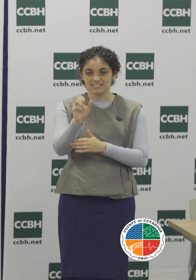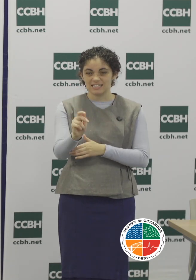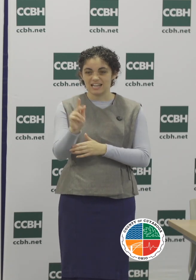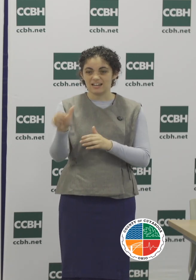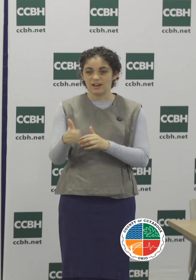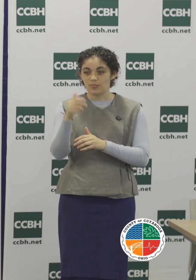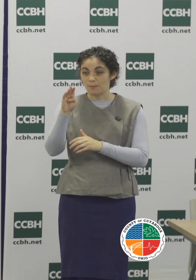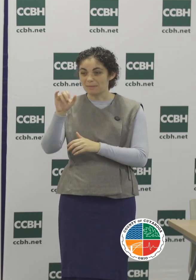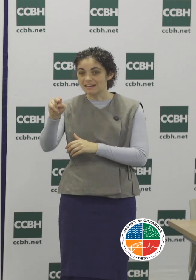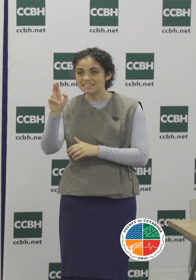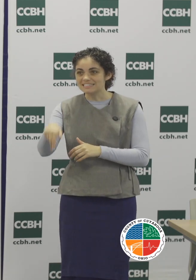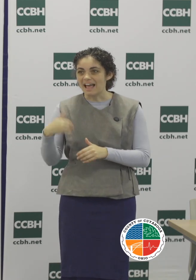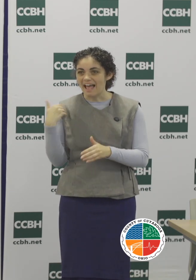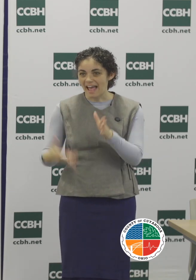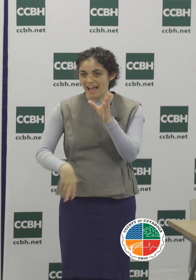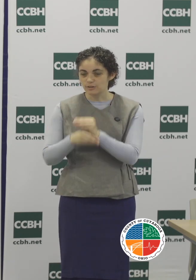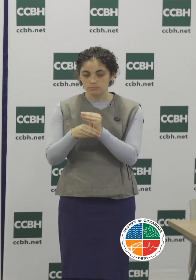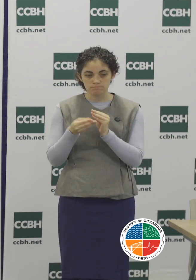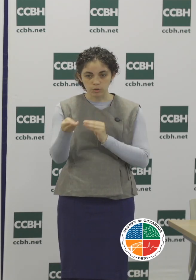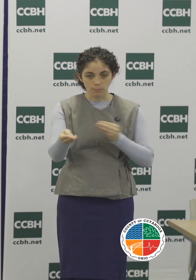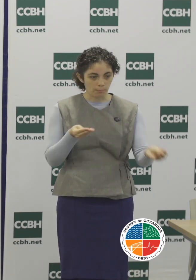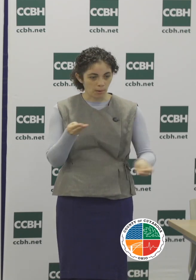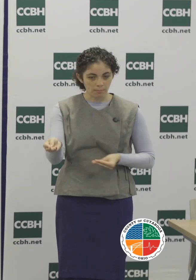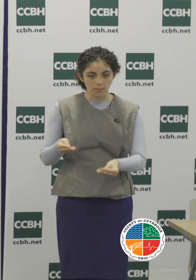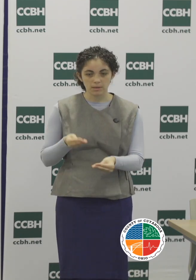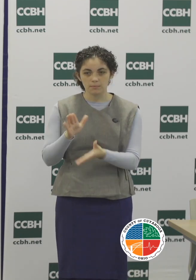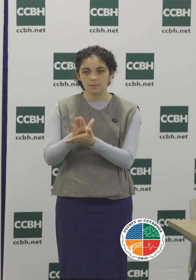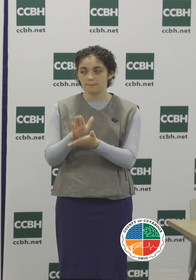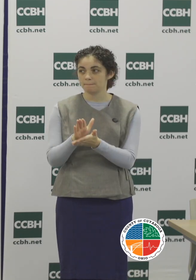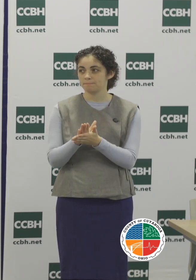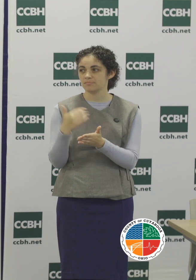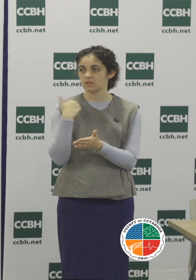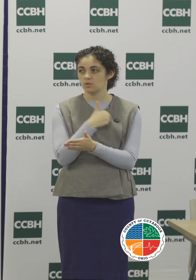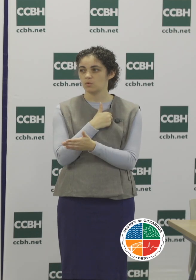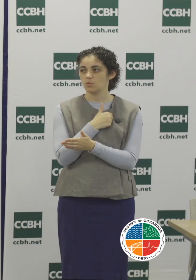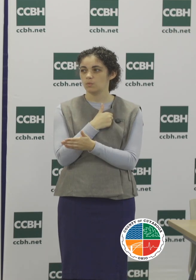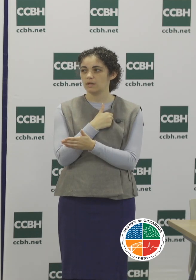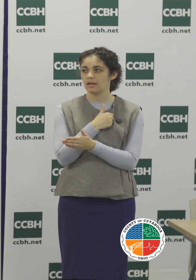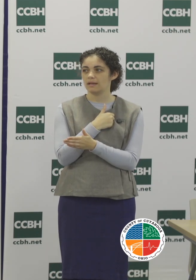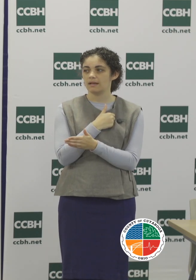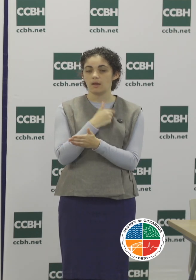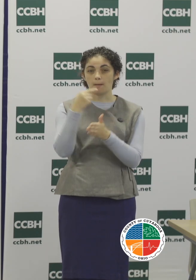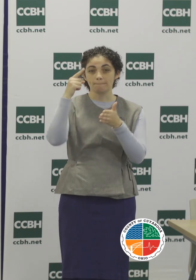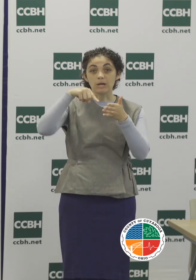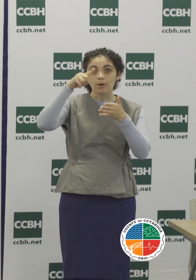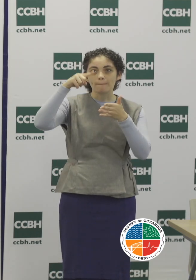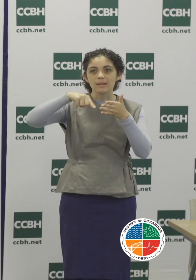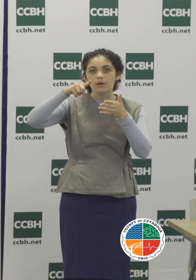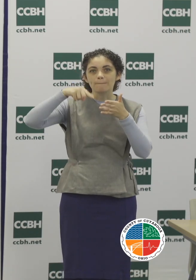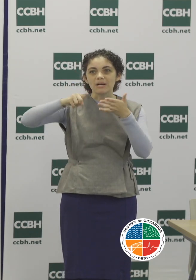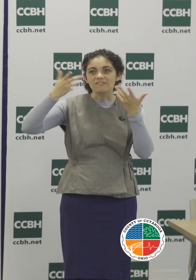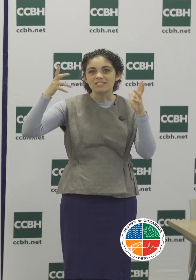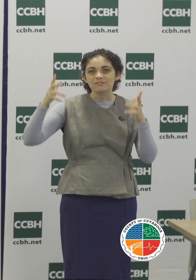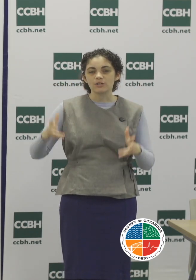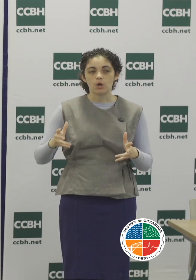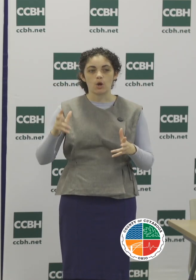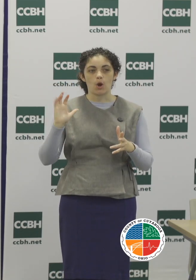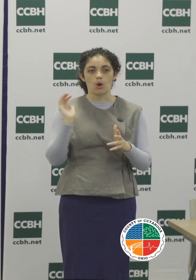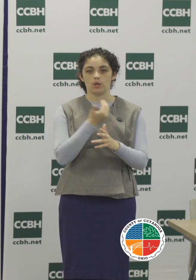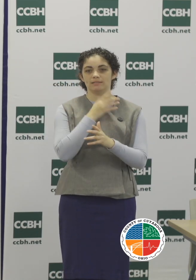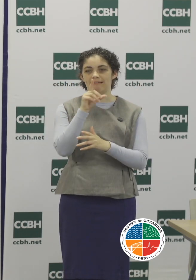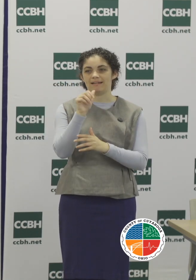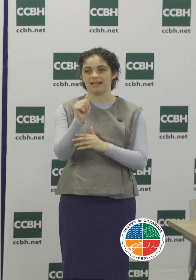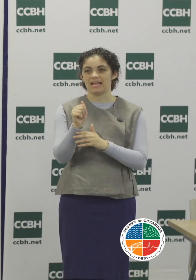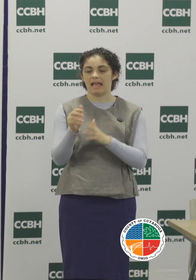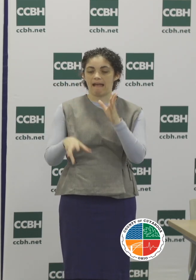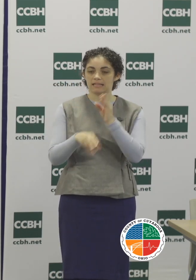reason to make a bin. And we have a way that we mark them every day, and our amazing data entry team puts them in the